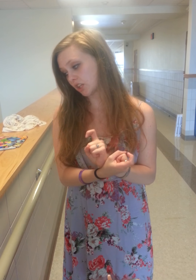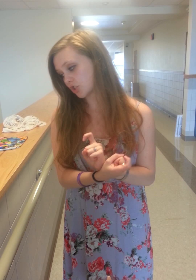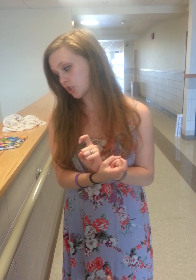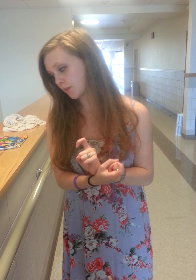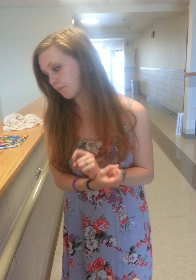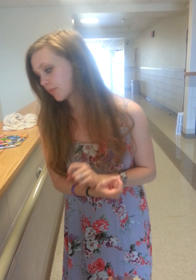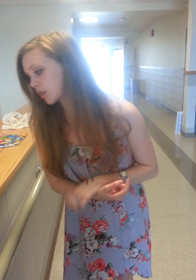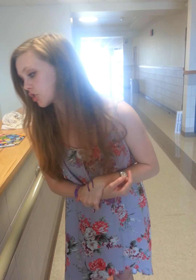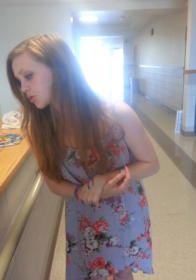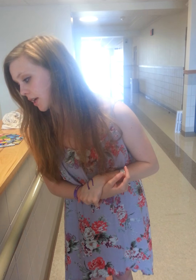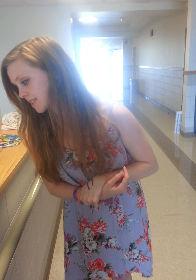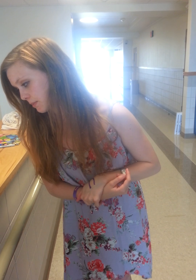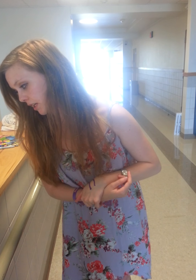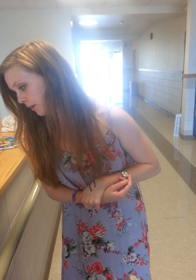change, trust me.